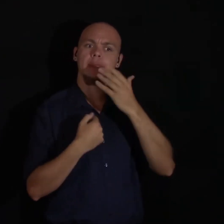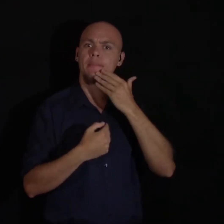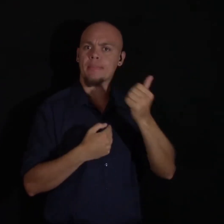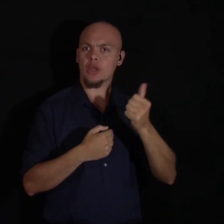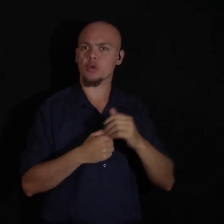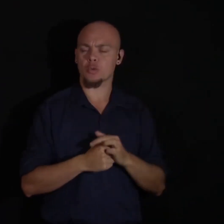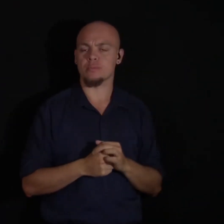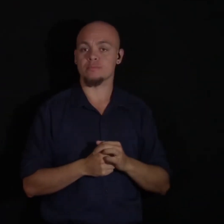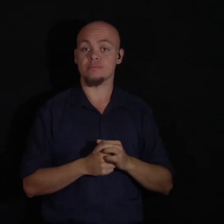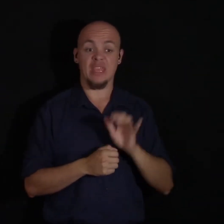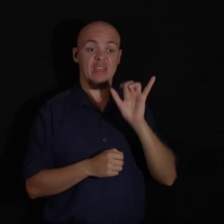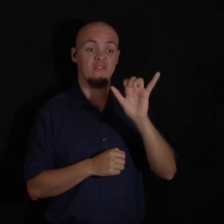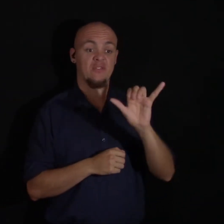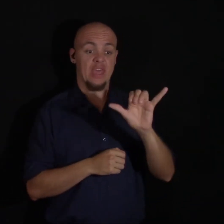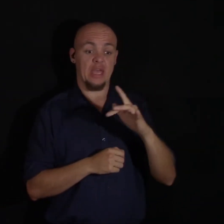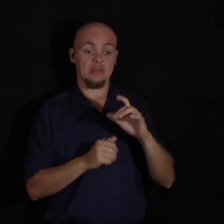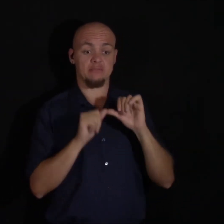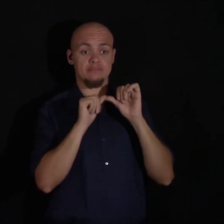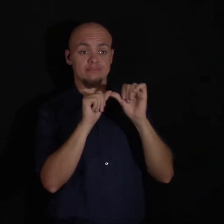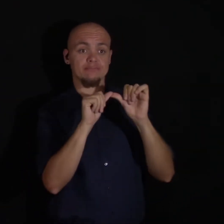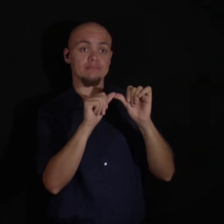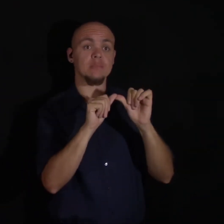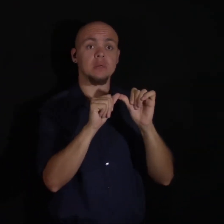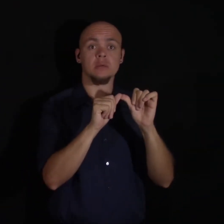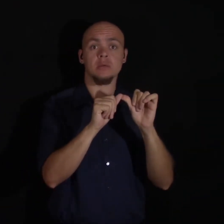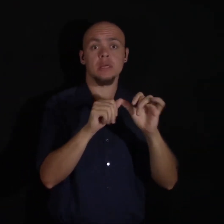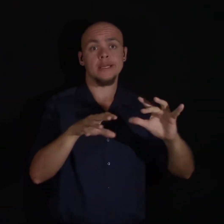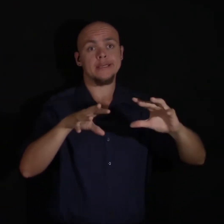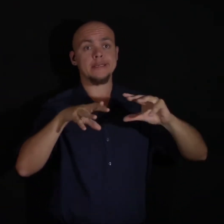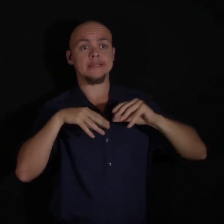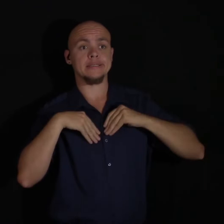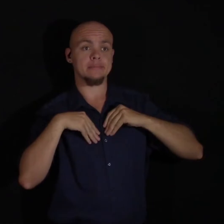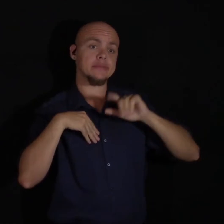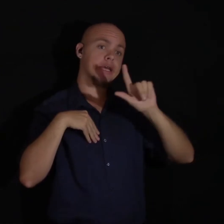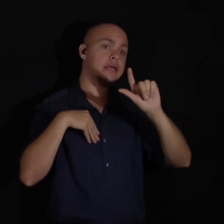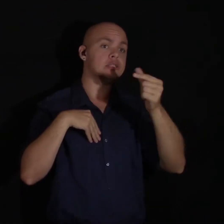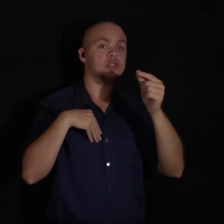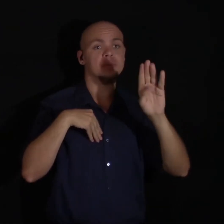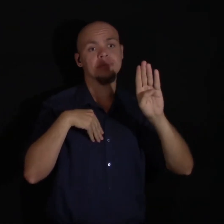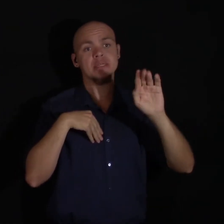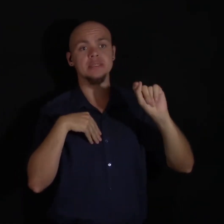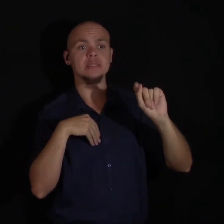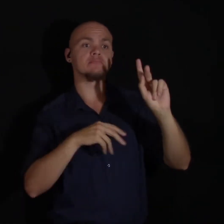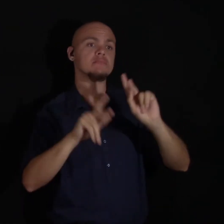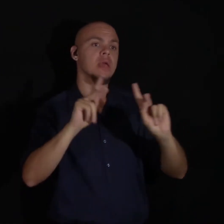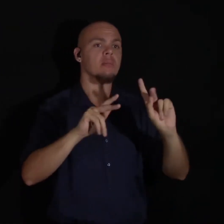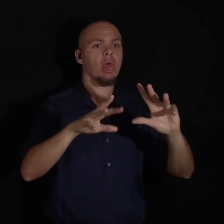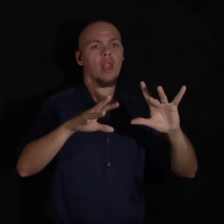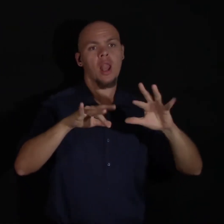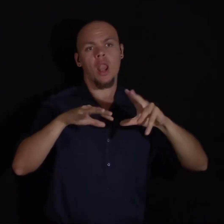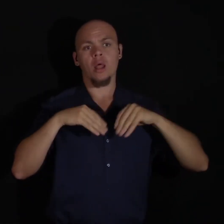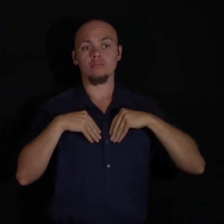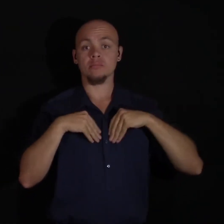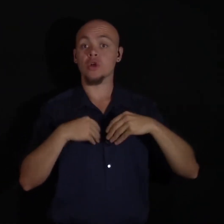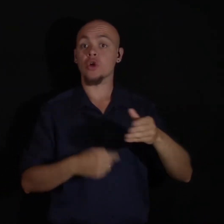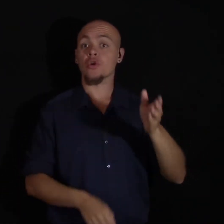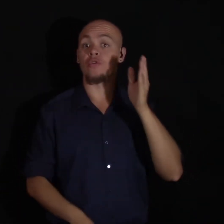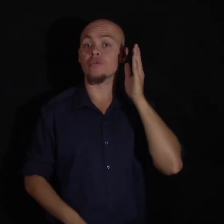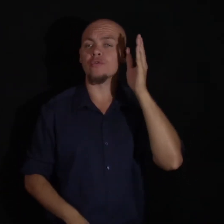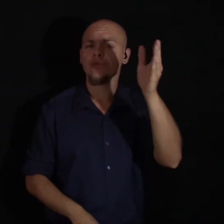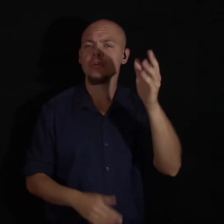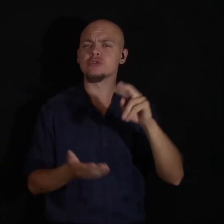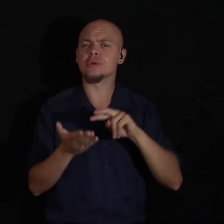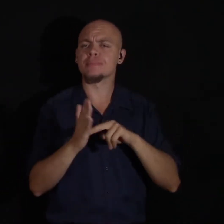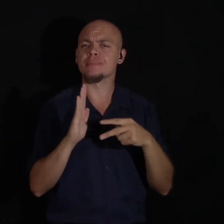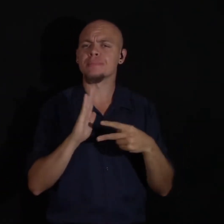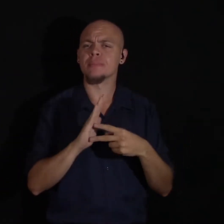trend continues towards ever greater acceptance of LGBT people, what will it mean for the future?